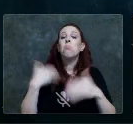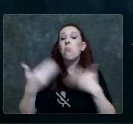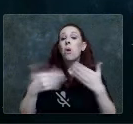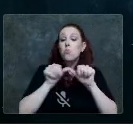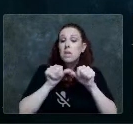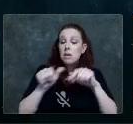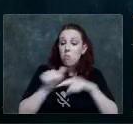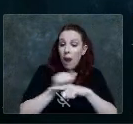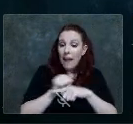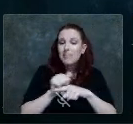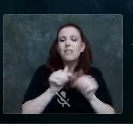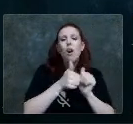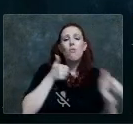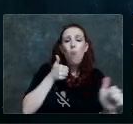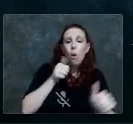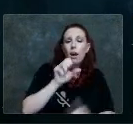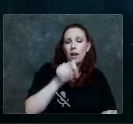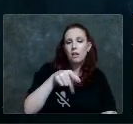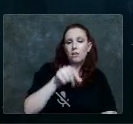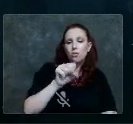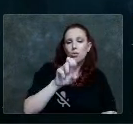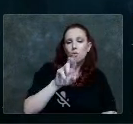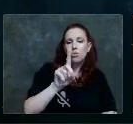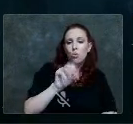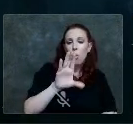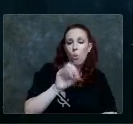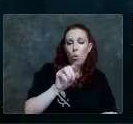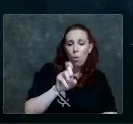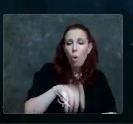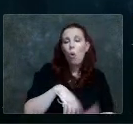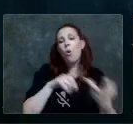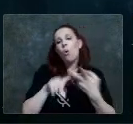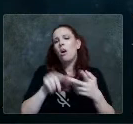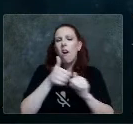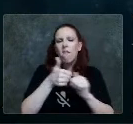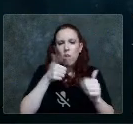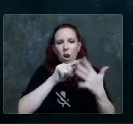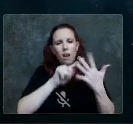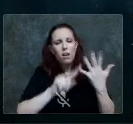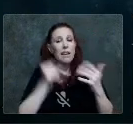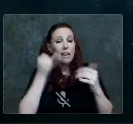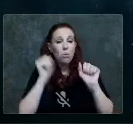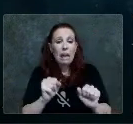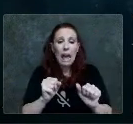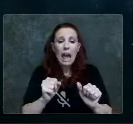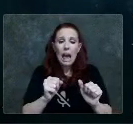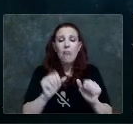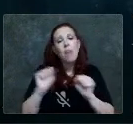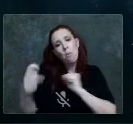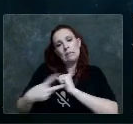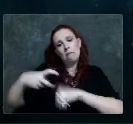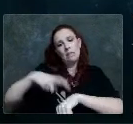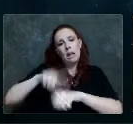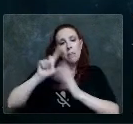if you avoid doing walkthrough, or maybe for certain data structures or algorithms that you're very comfortable with, you know, that can save you time. And I